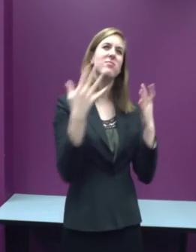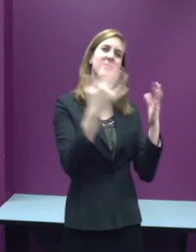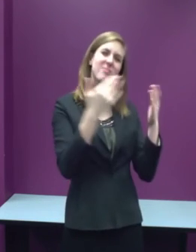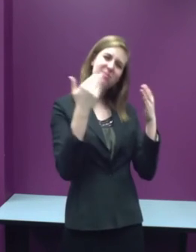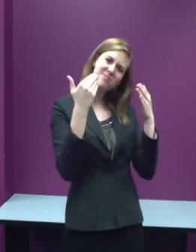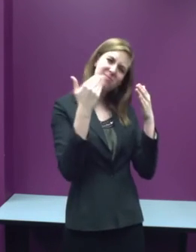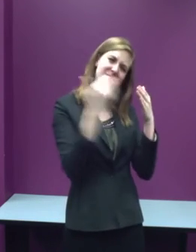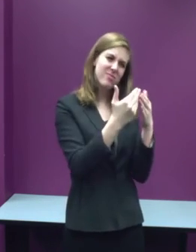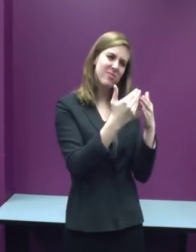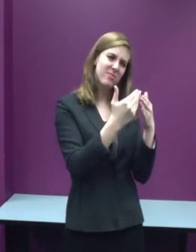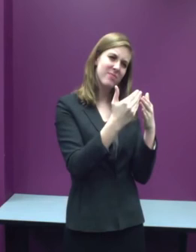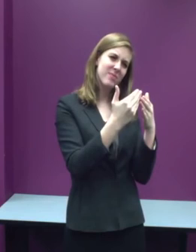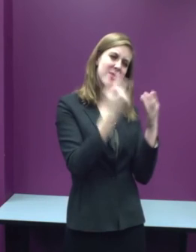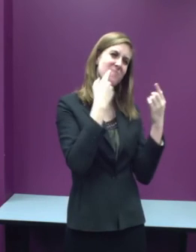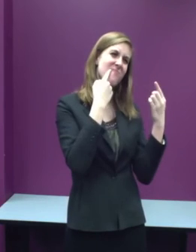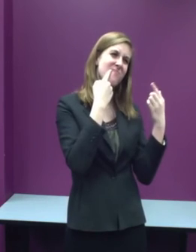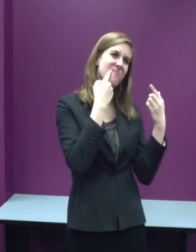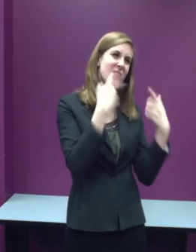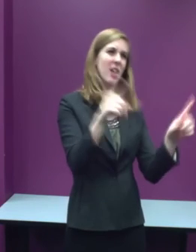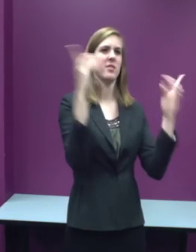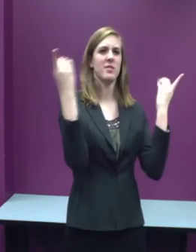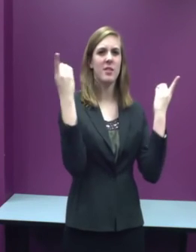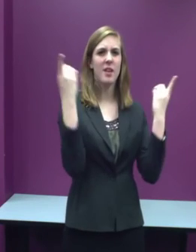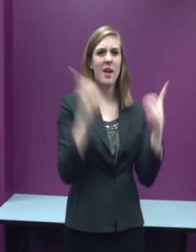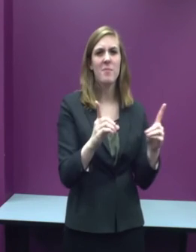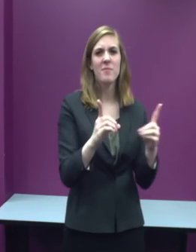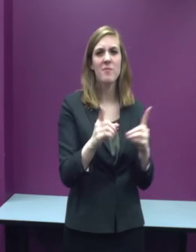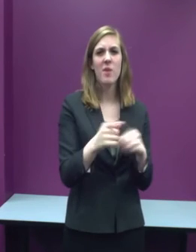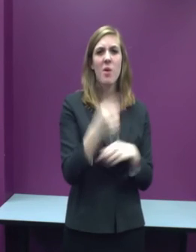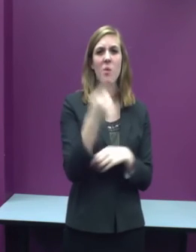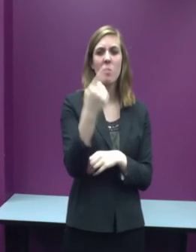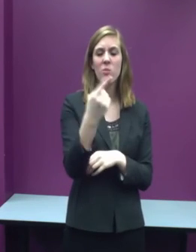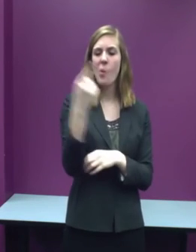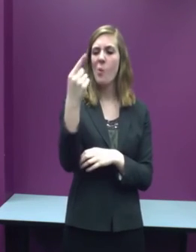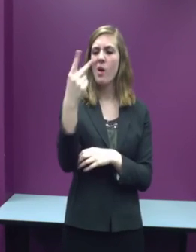Finally, the moment was at hand. After a year and a half of exhausting struggle,